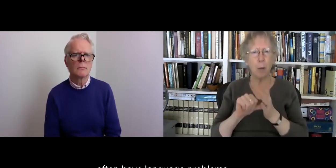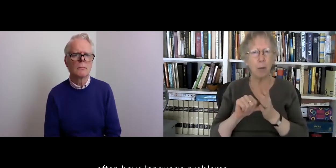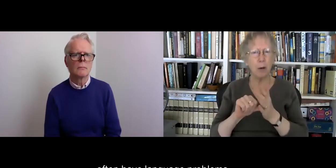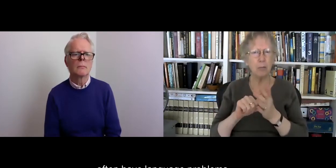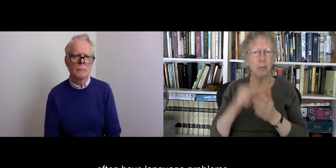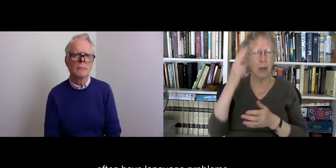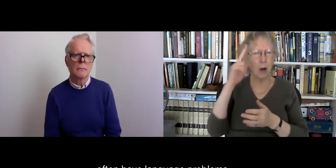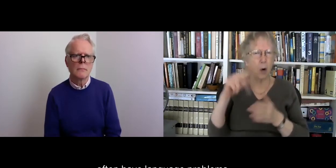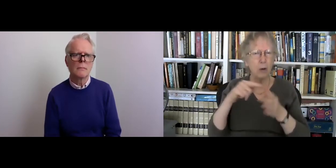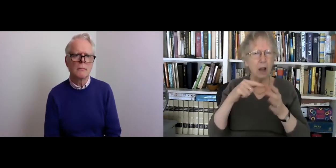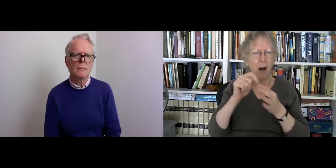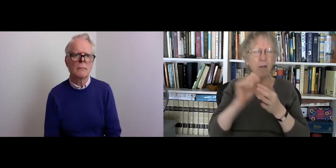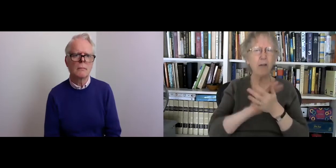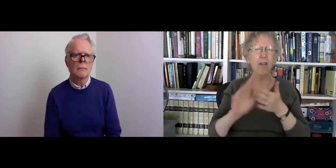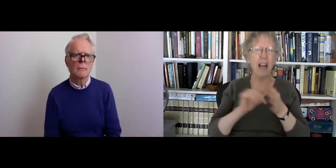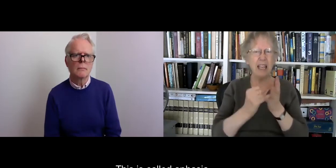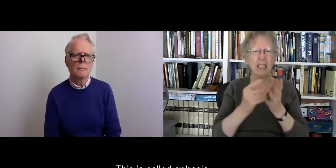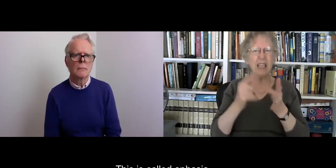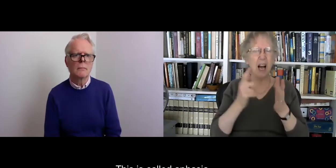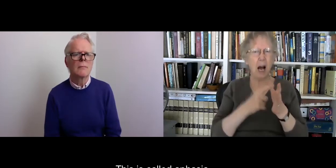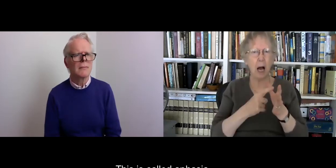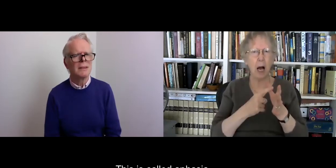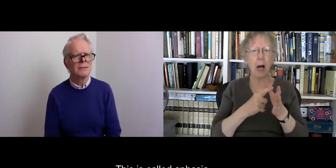language problems. This is called aphasia,